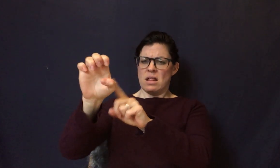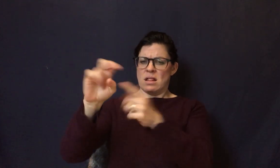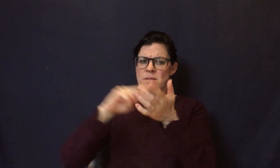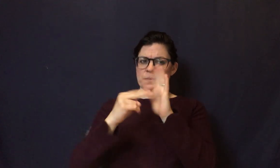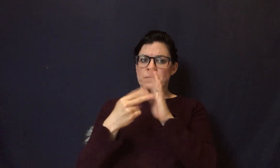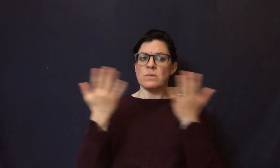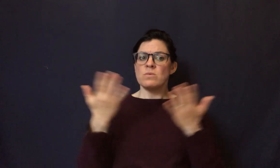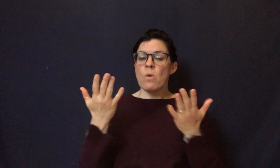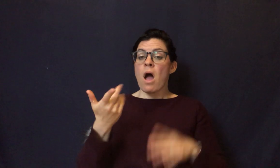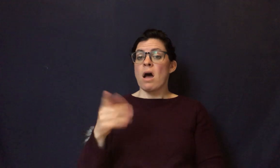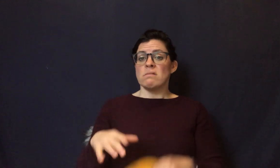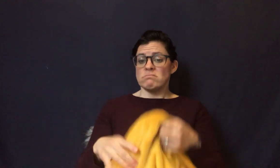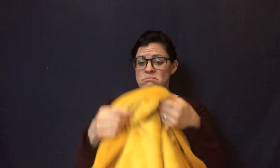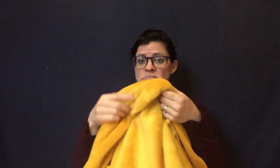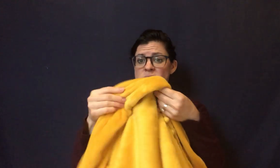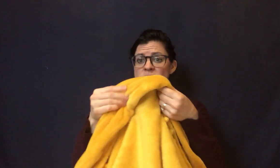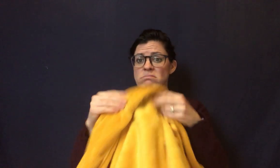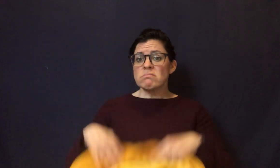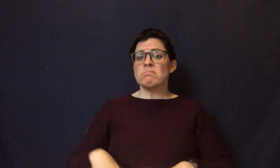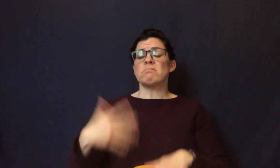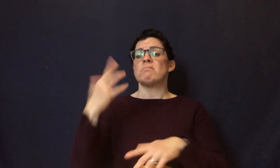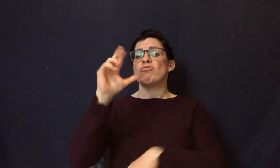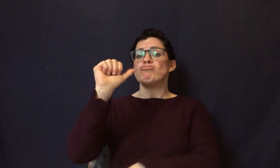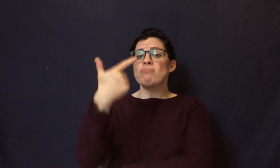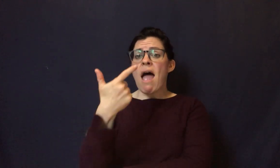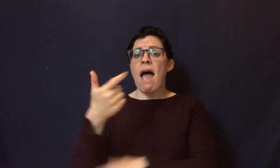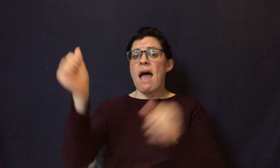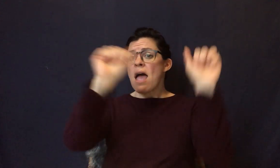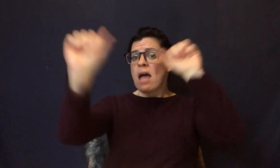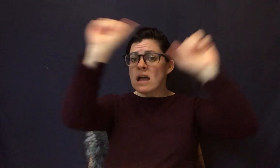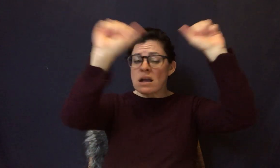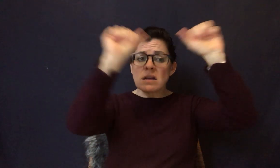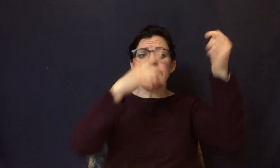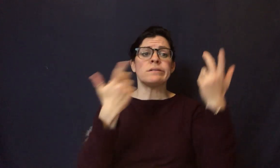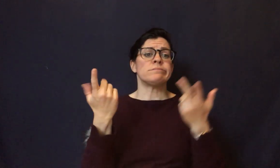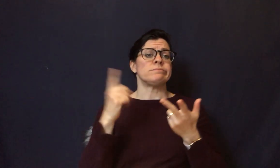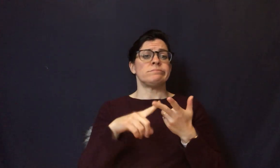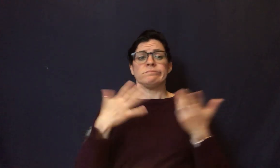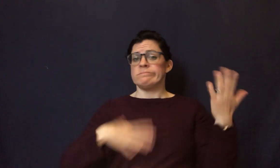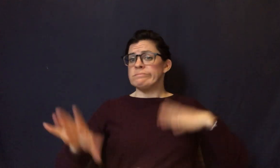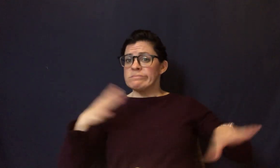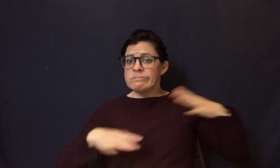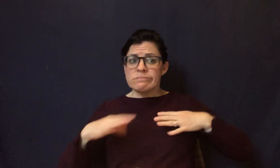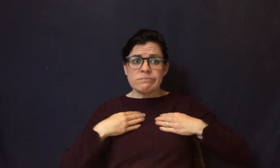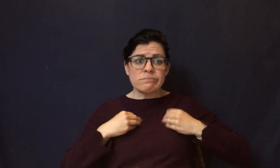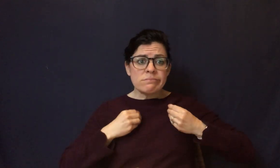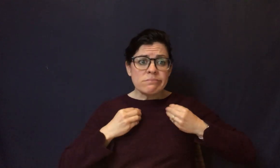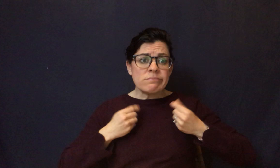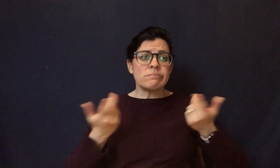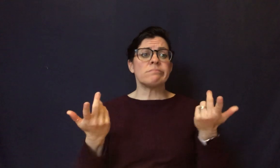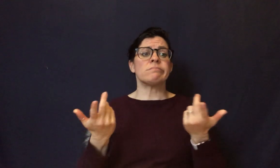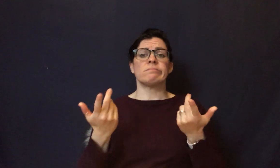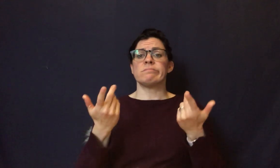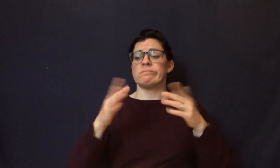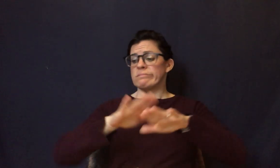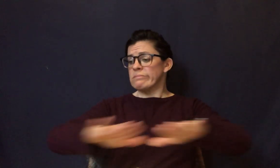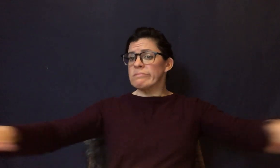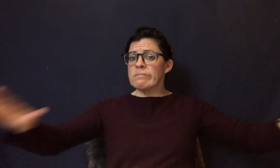then some plastics, as they suggest. Okay, so type A fire is a standard basic fire. Okay,